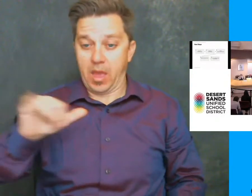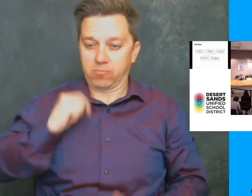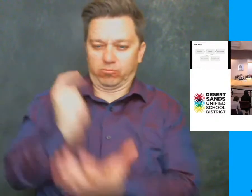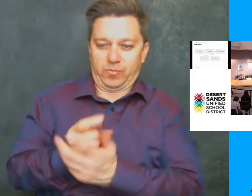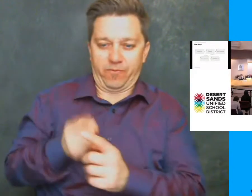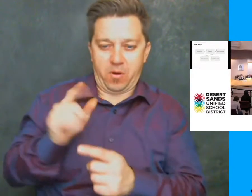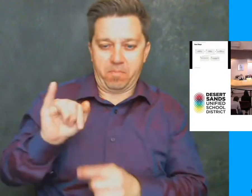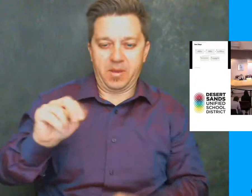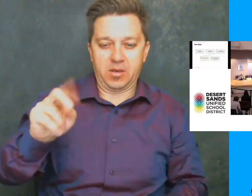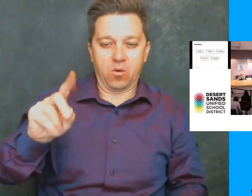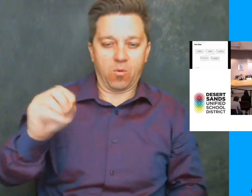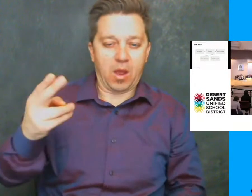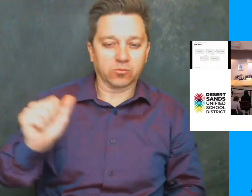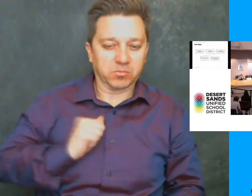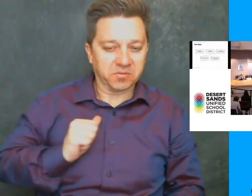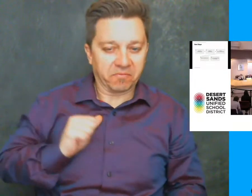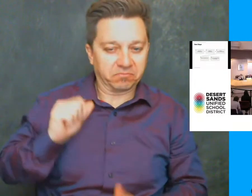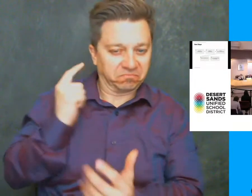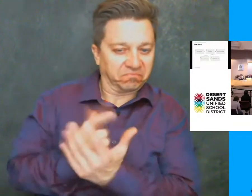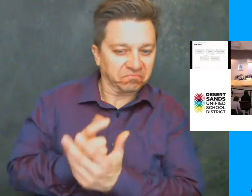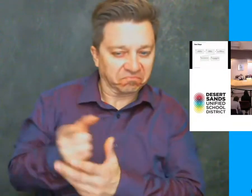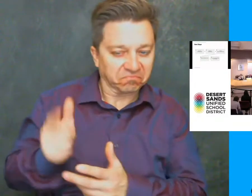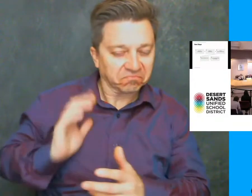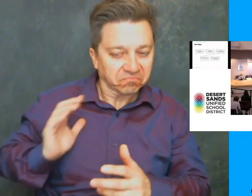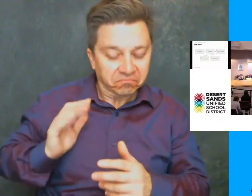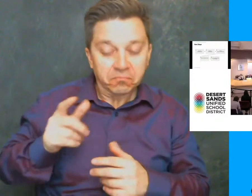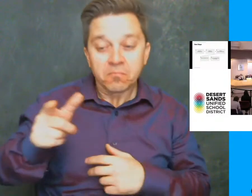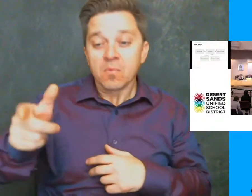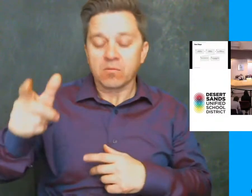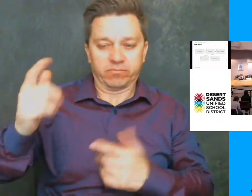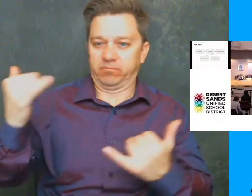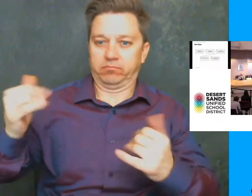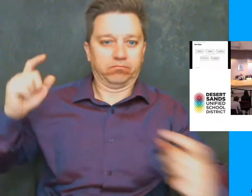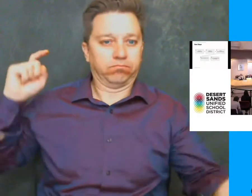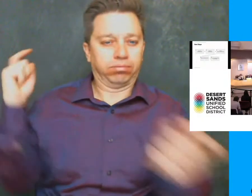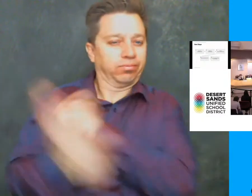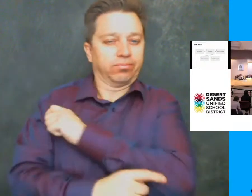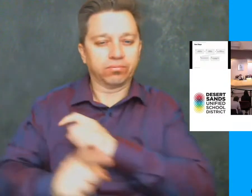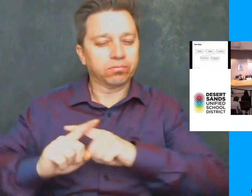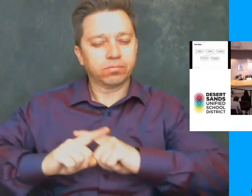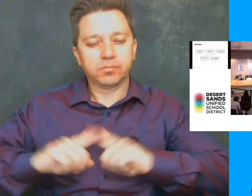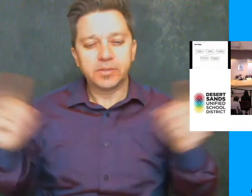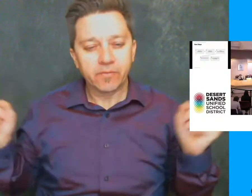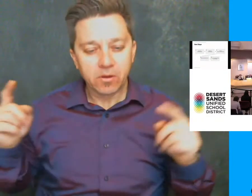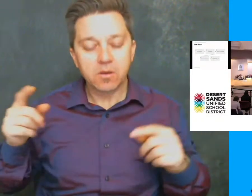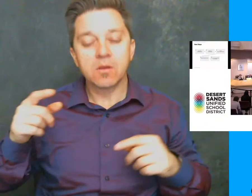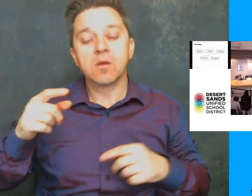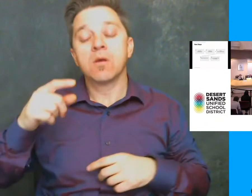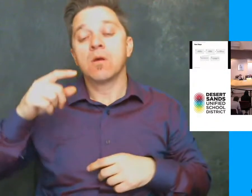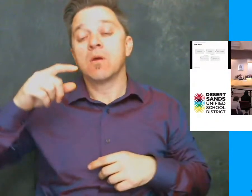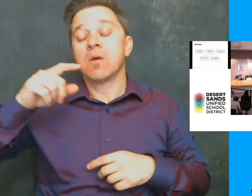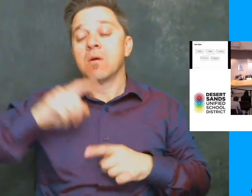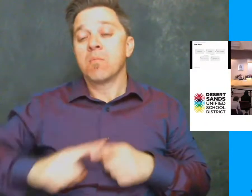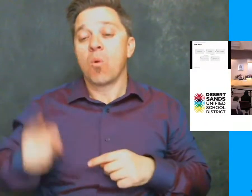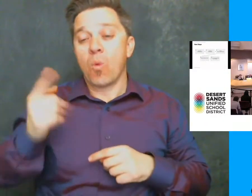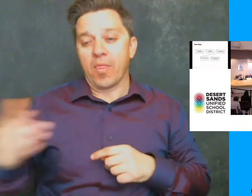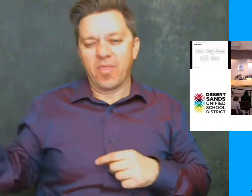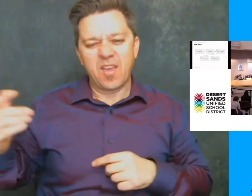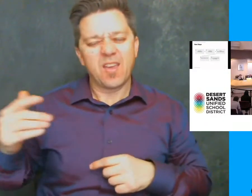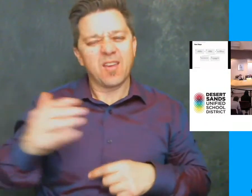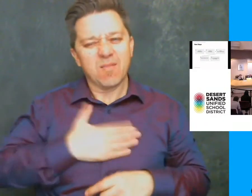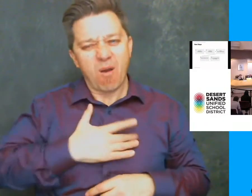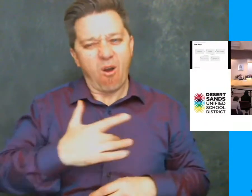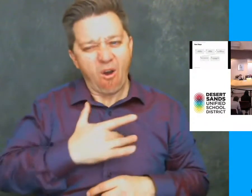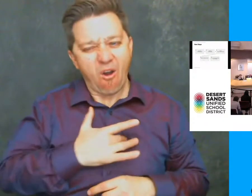School and it is completely different from when I went there. But the one thing that has always been on my heart is